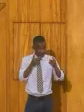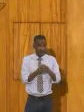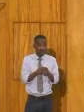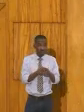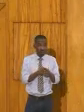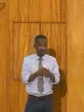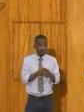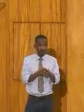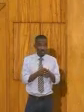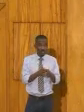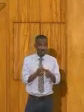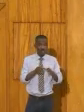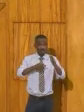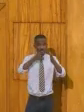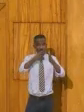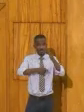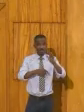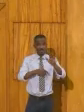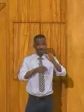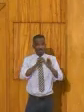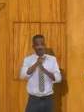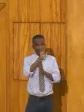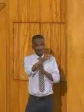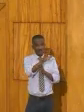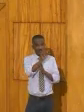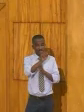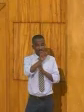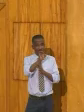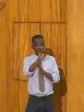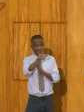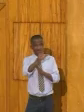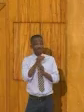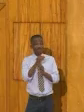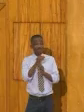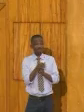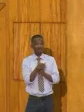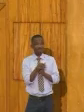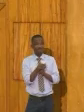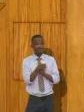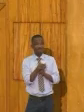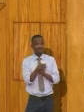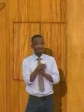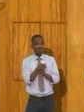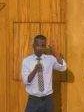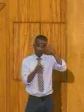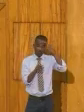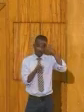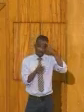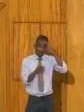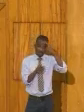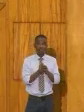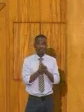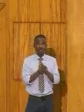cost 5.85 tests, US dollar per test, in the public lab. But this is